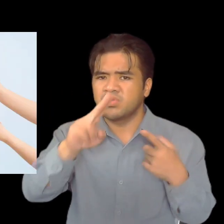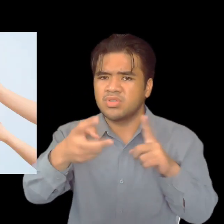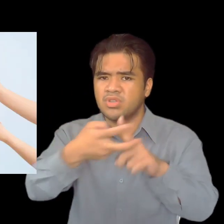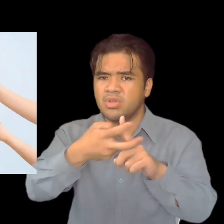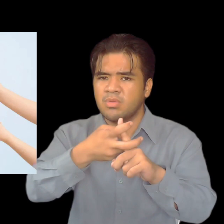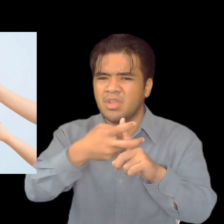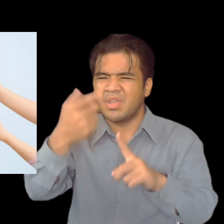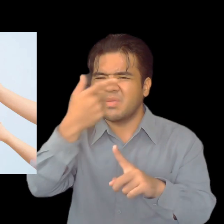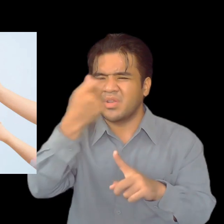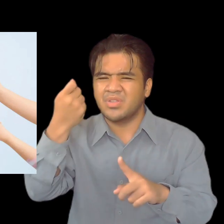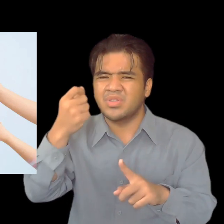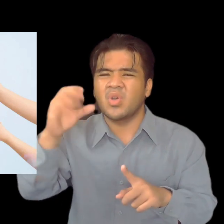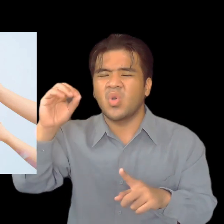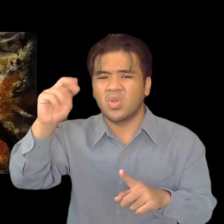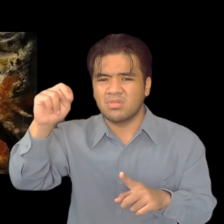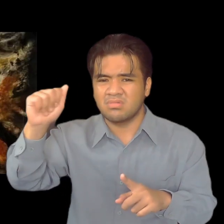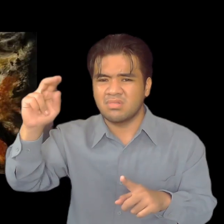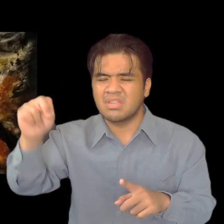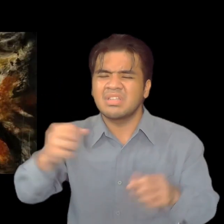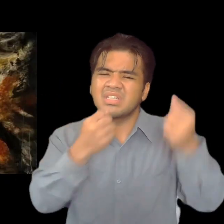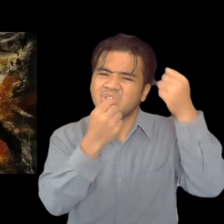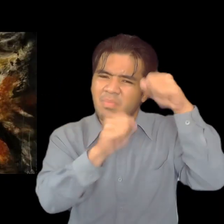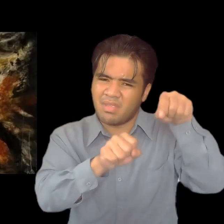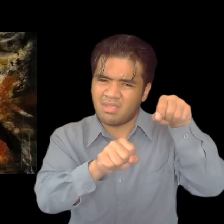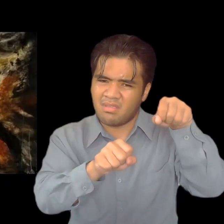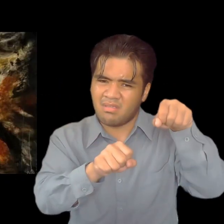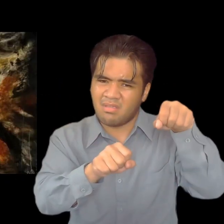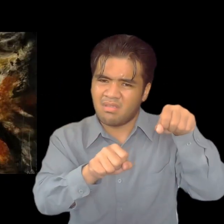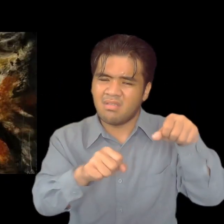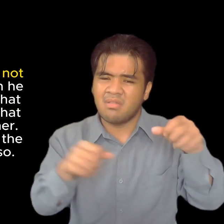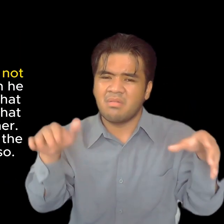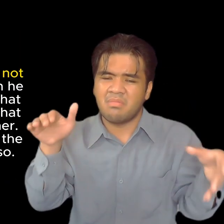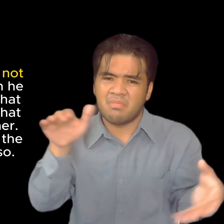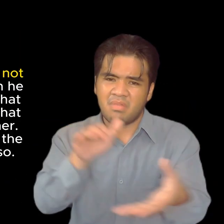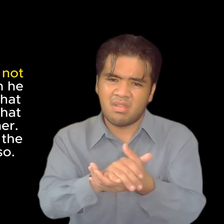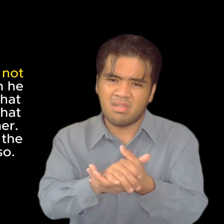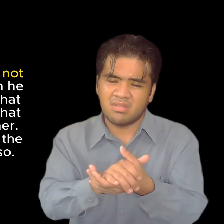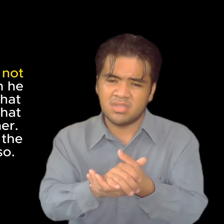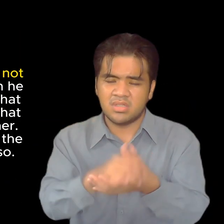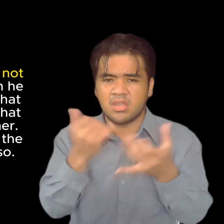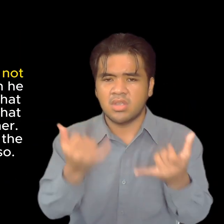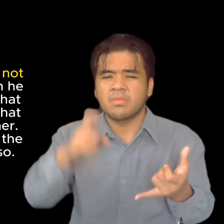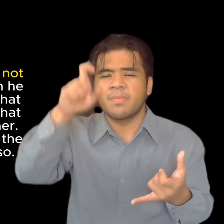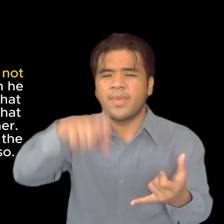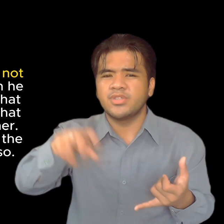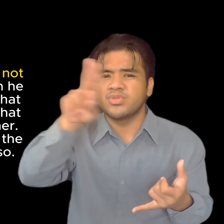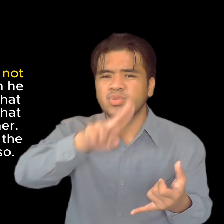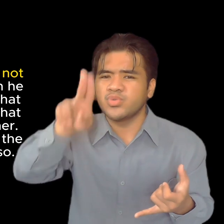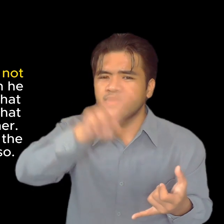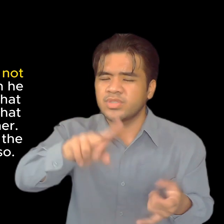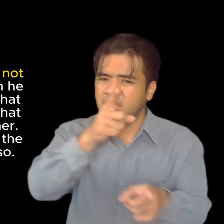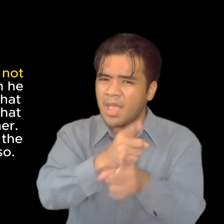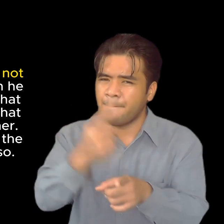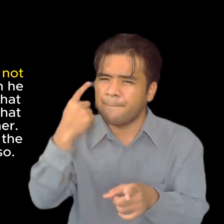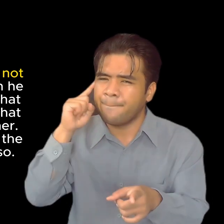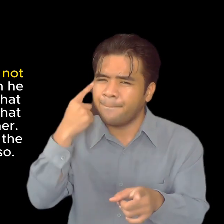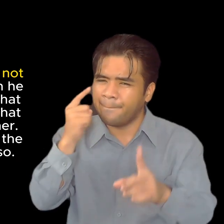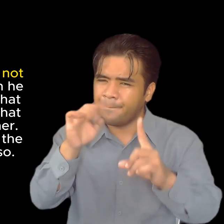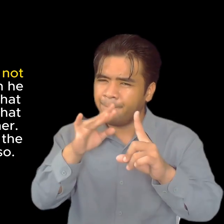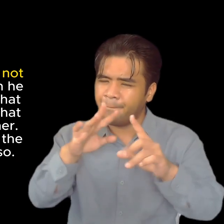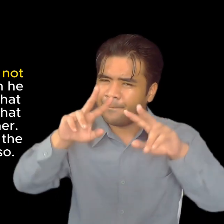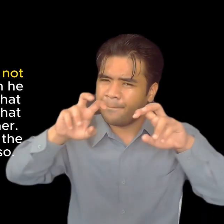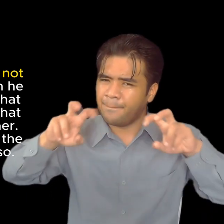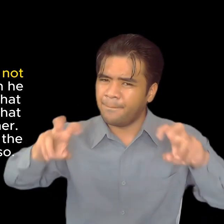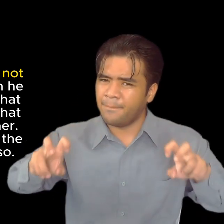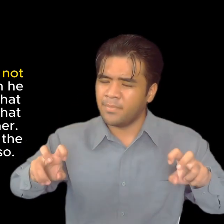or family planning is a sin based on the story of Onan. Well, if you look closely at what happened to Onan, God